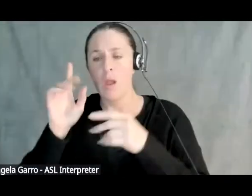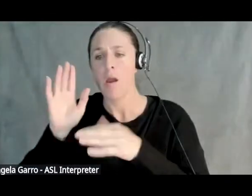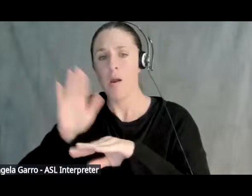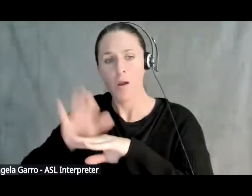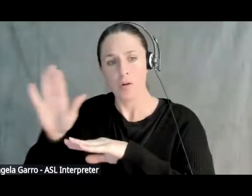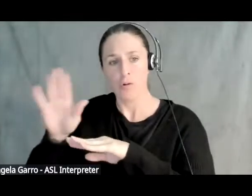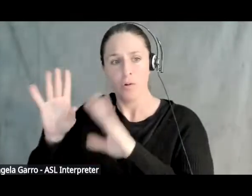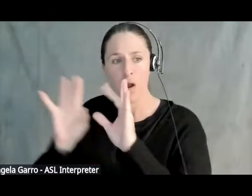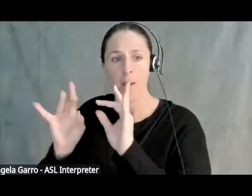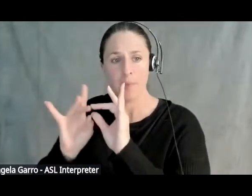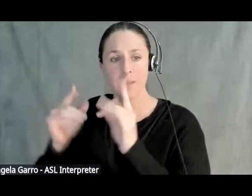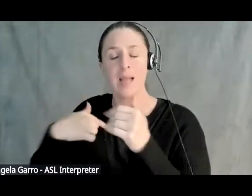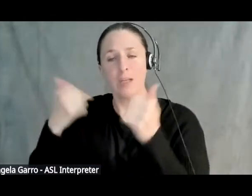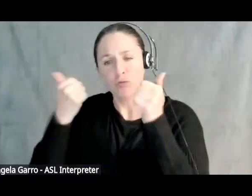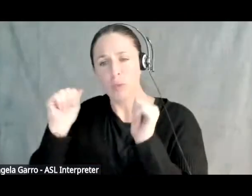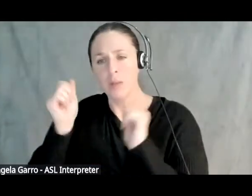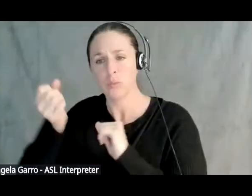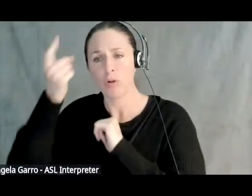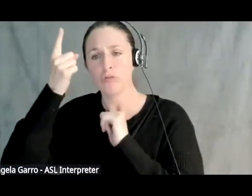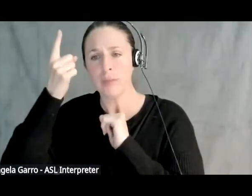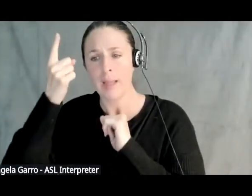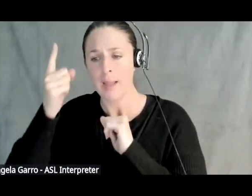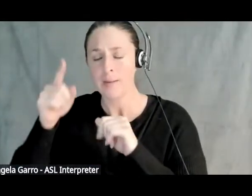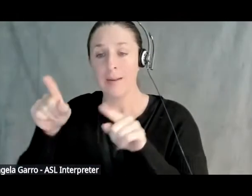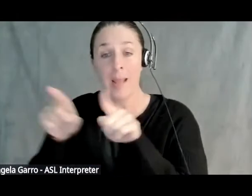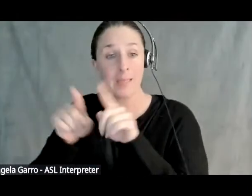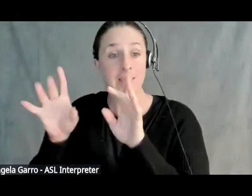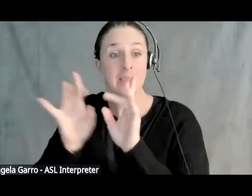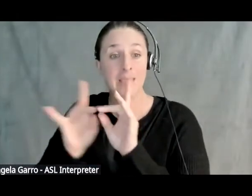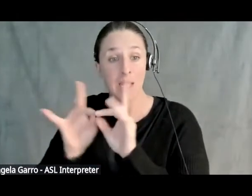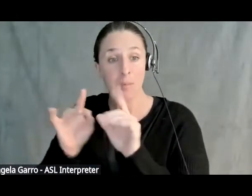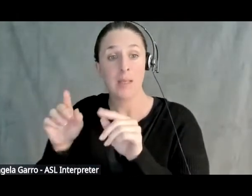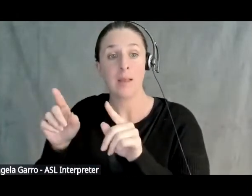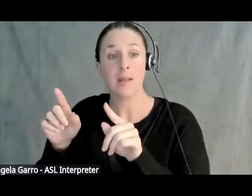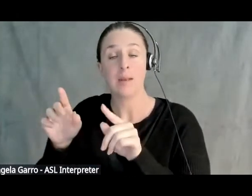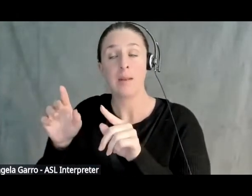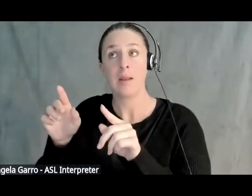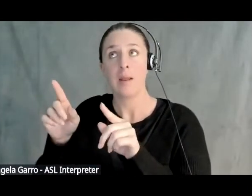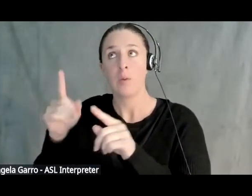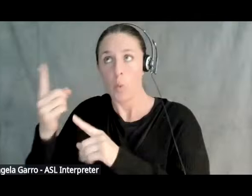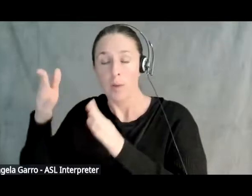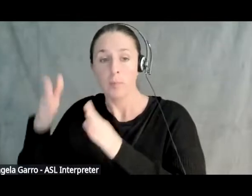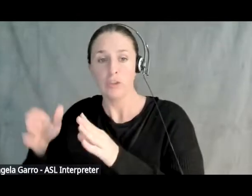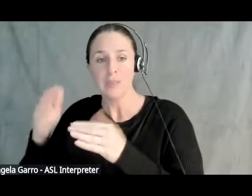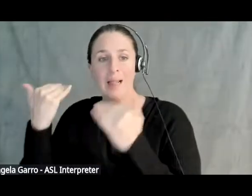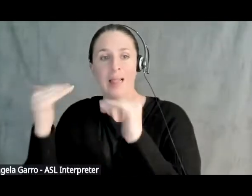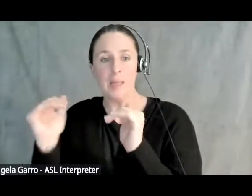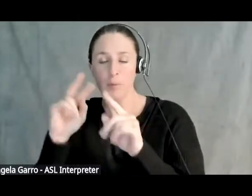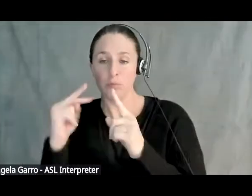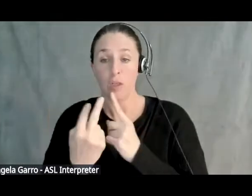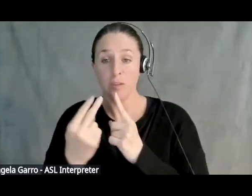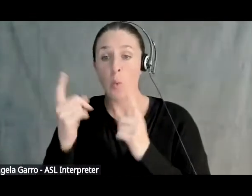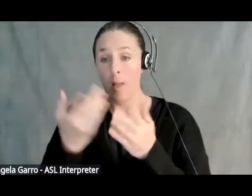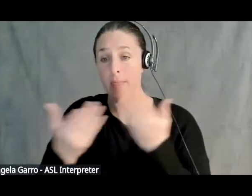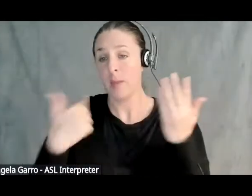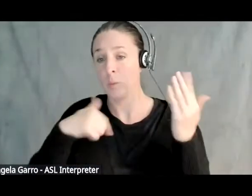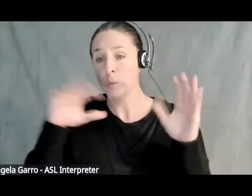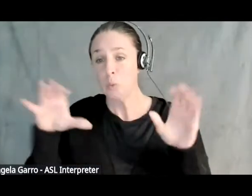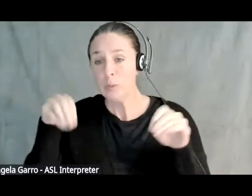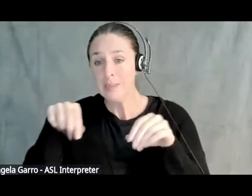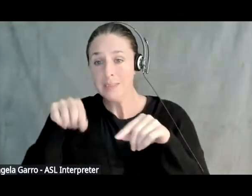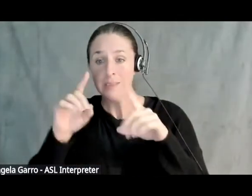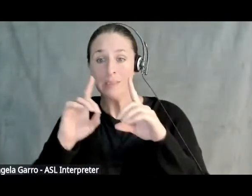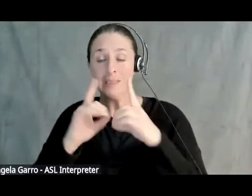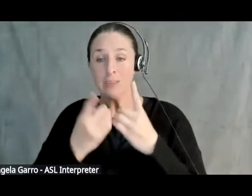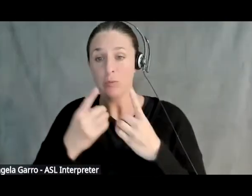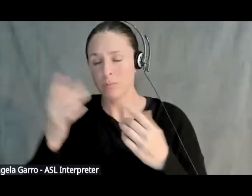comments, and I've tried to understand them as a statement of one person's limited perspective of one thing that we do in this district, because that's what it